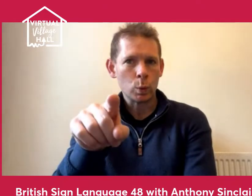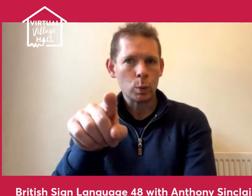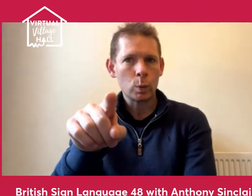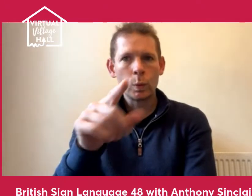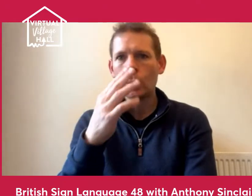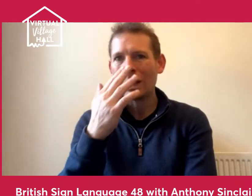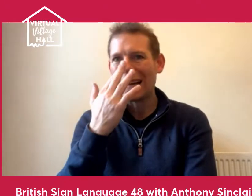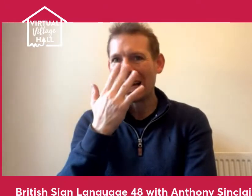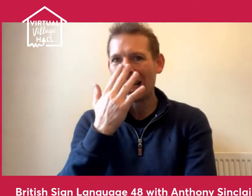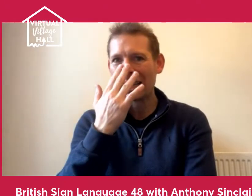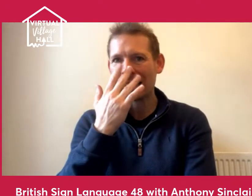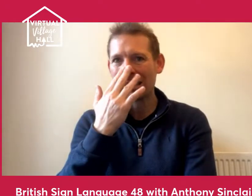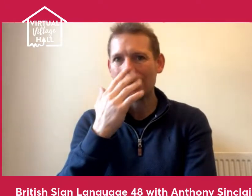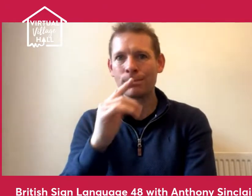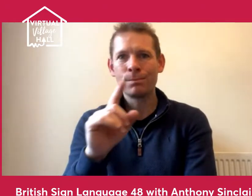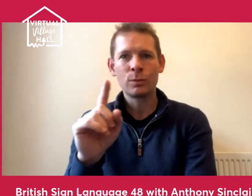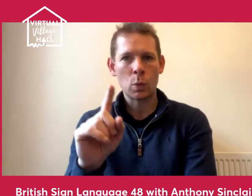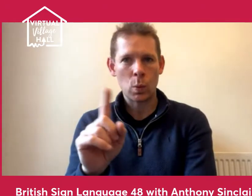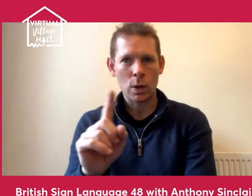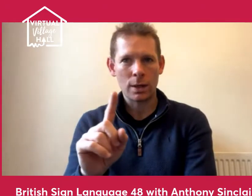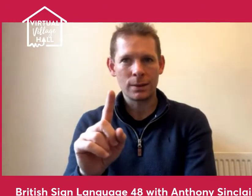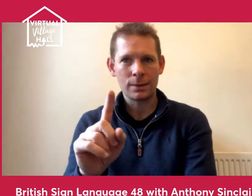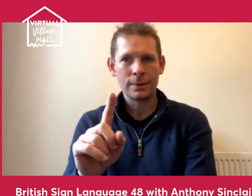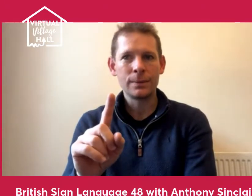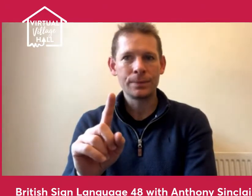question. You, age, what?